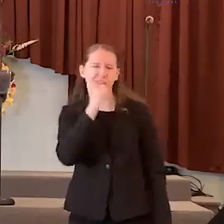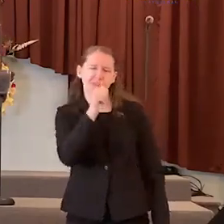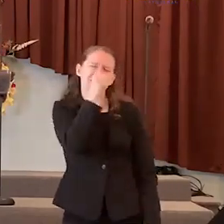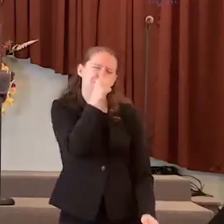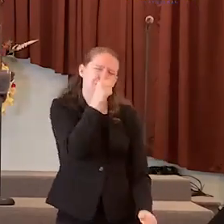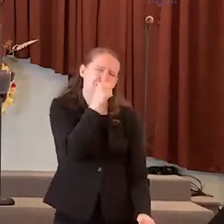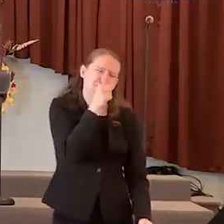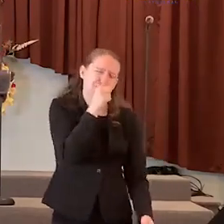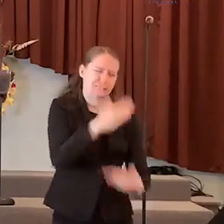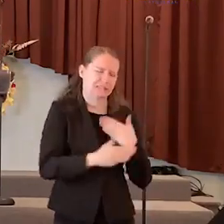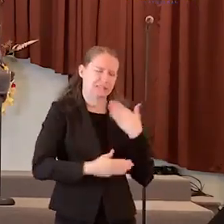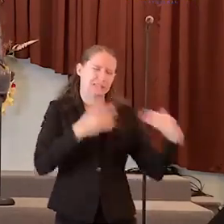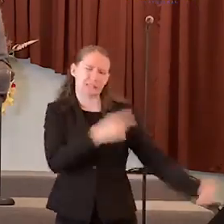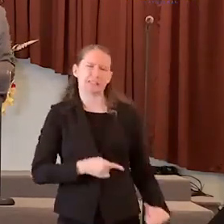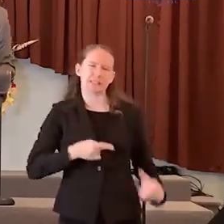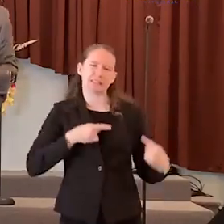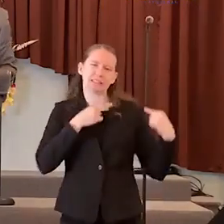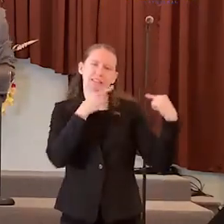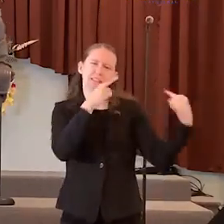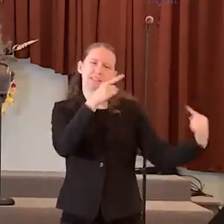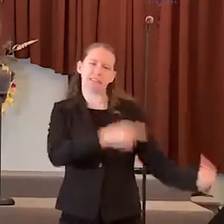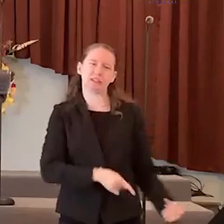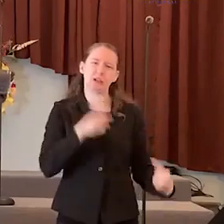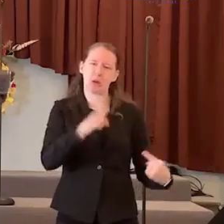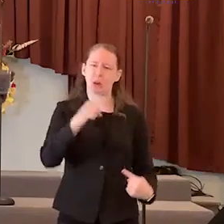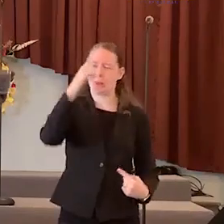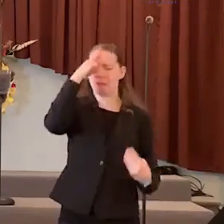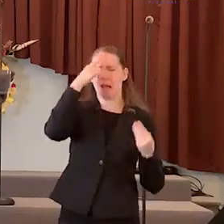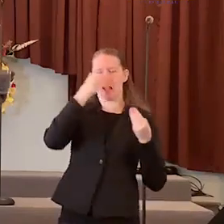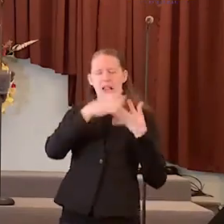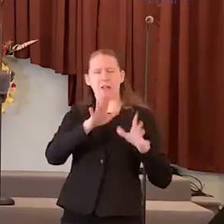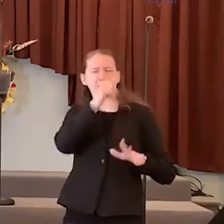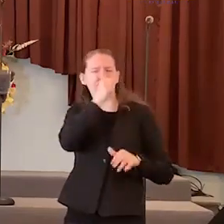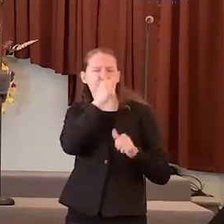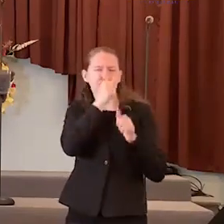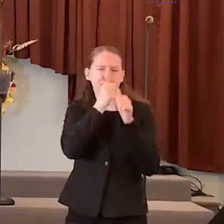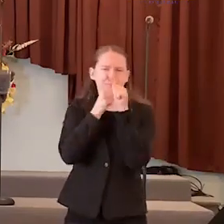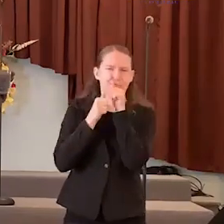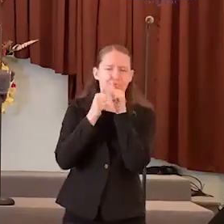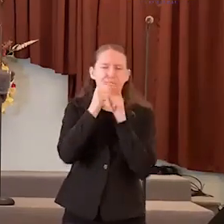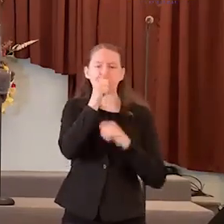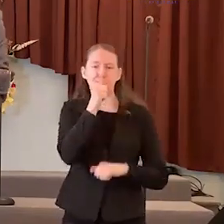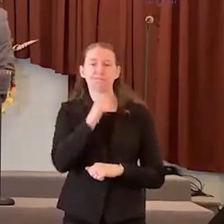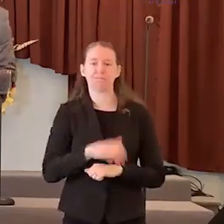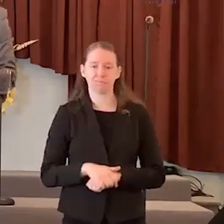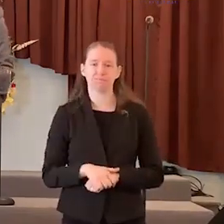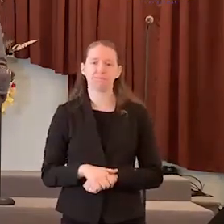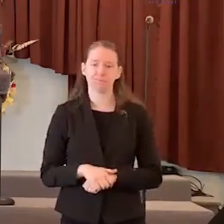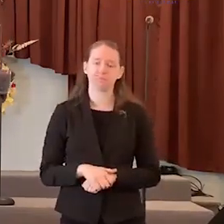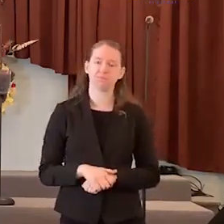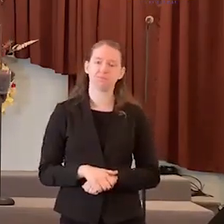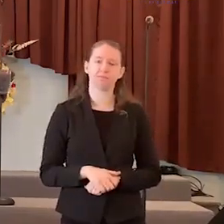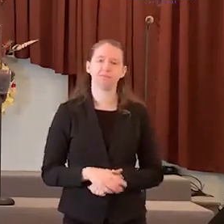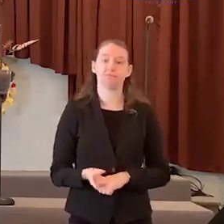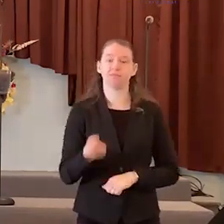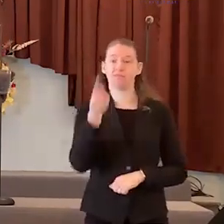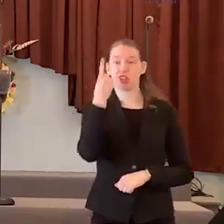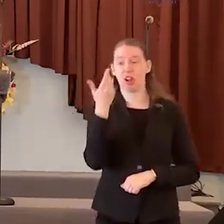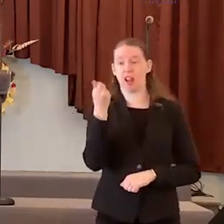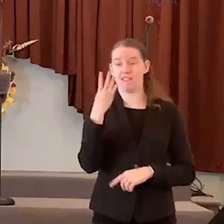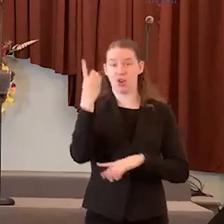barely just getting through another moment without losing your mind. My brothers and my sisters, the events of the last